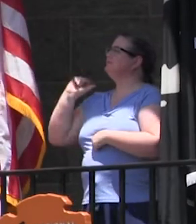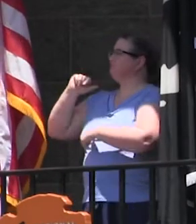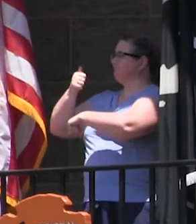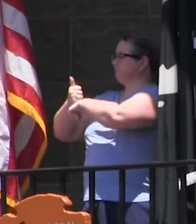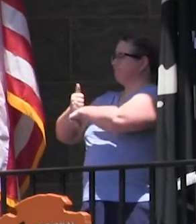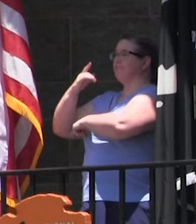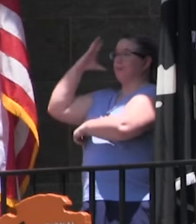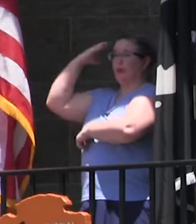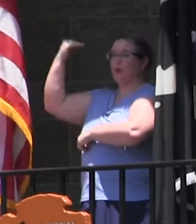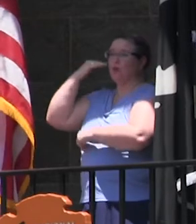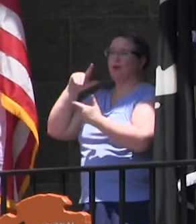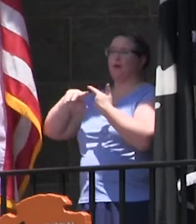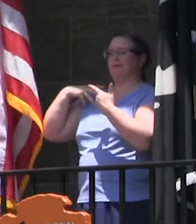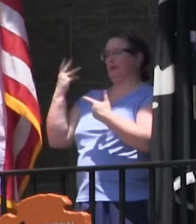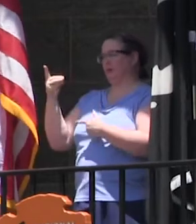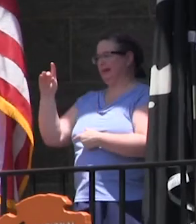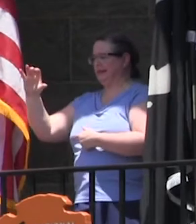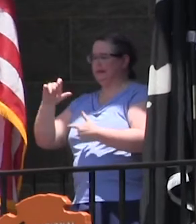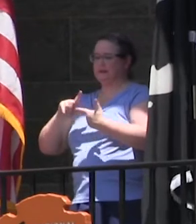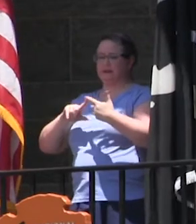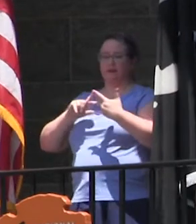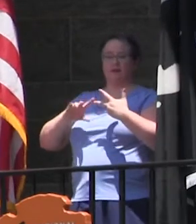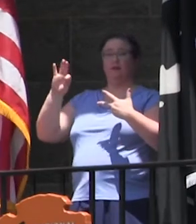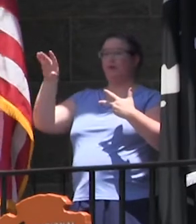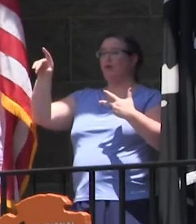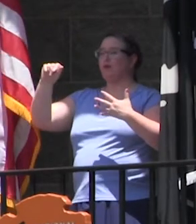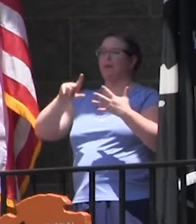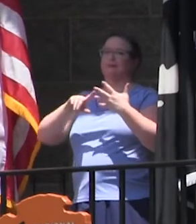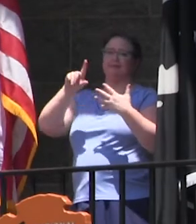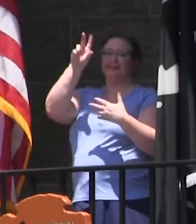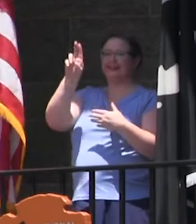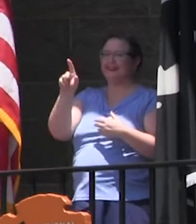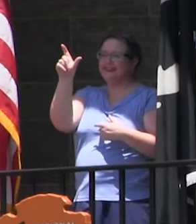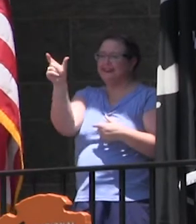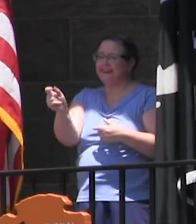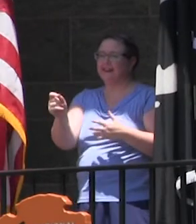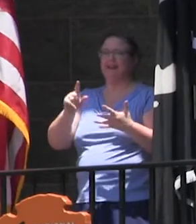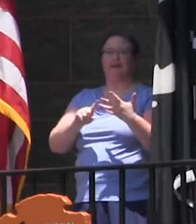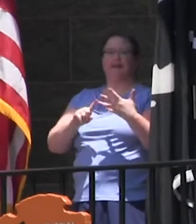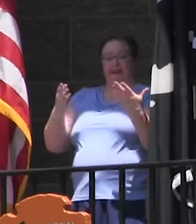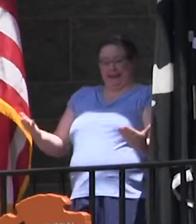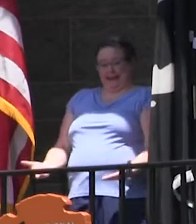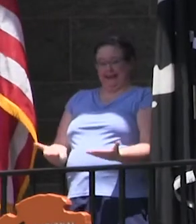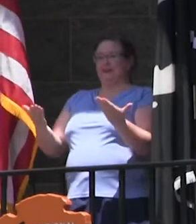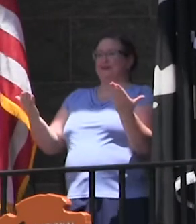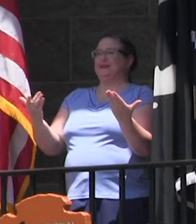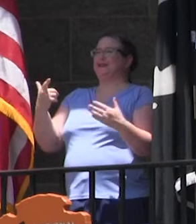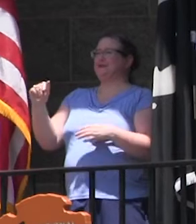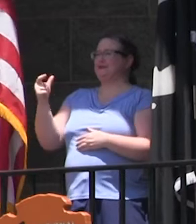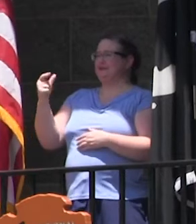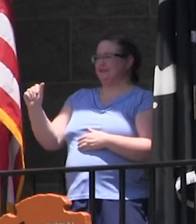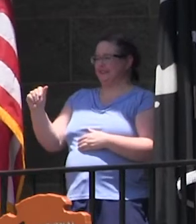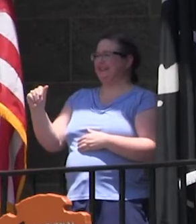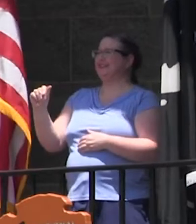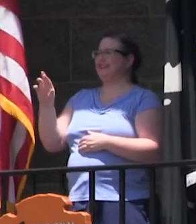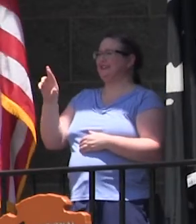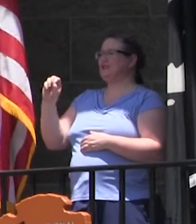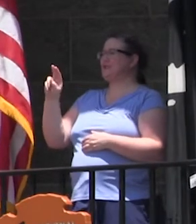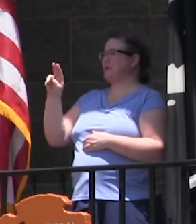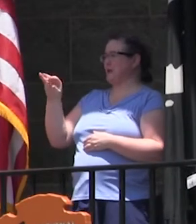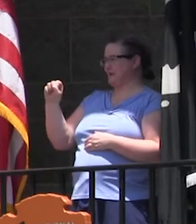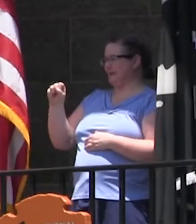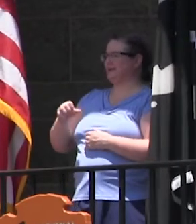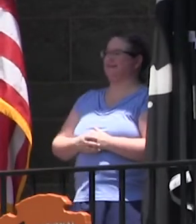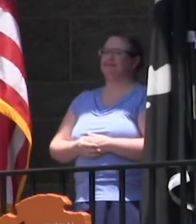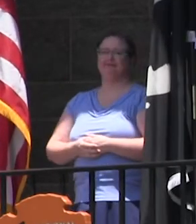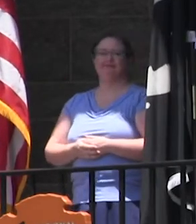Korea, Washington, D.C., Florida, Italy, right here in Georgia at Robins Air Force